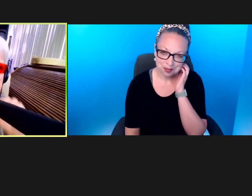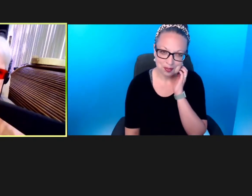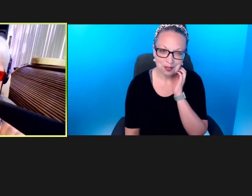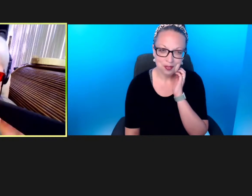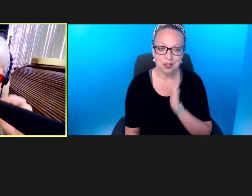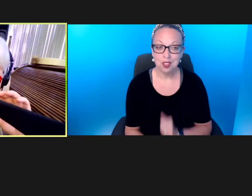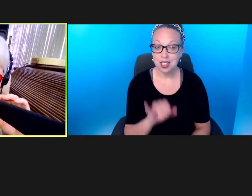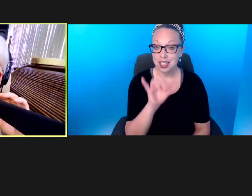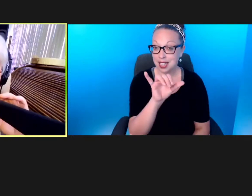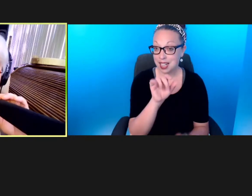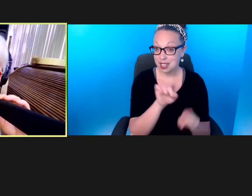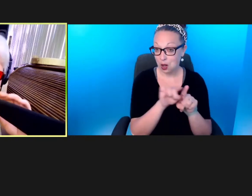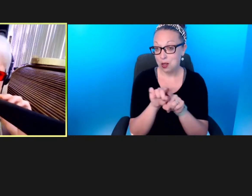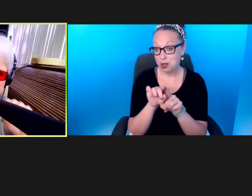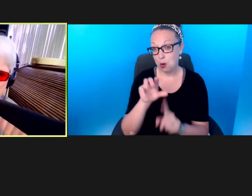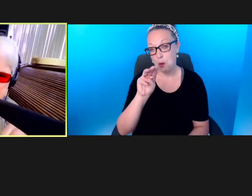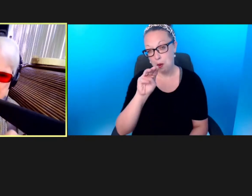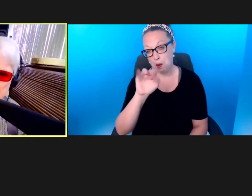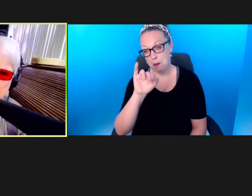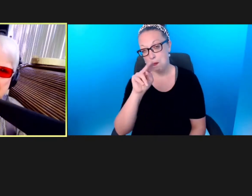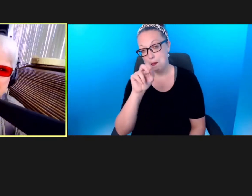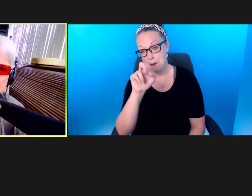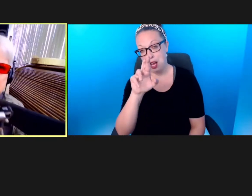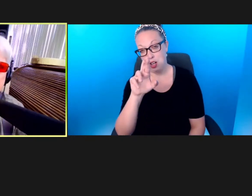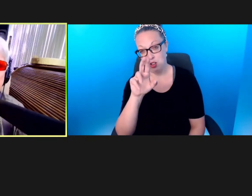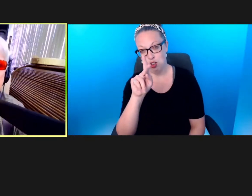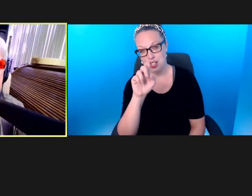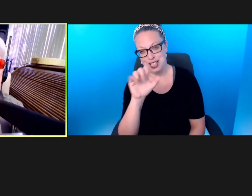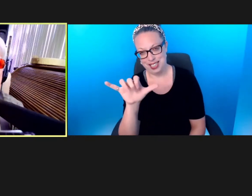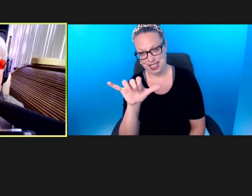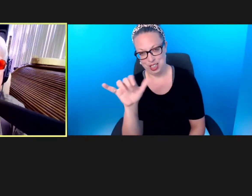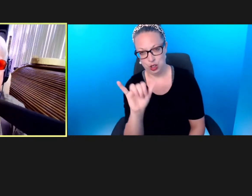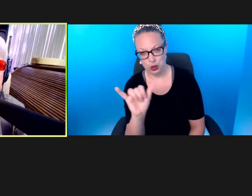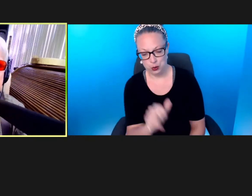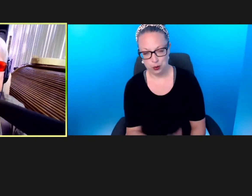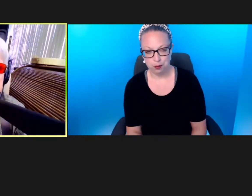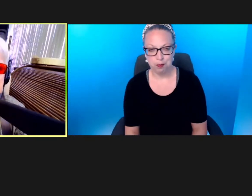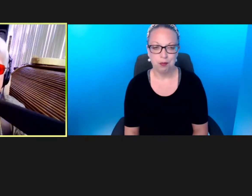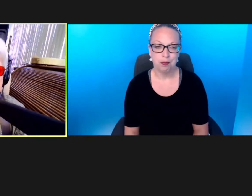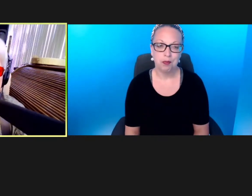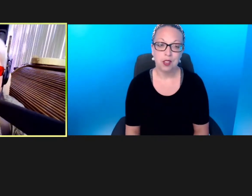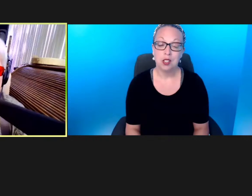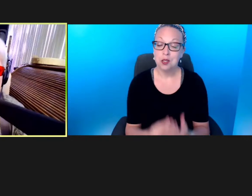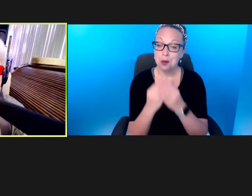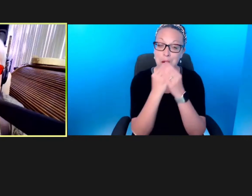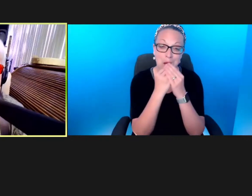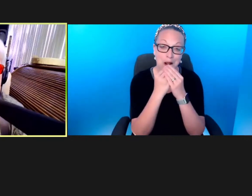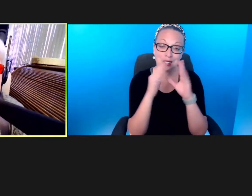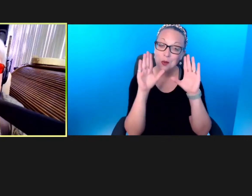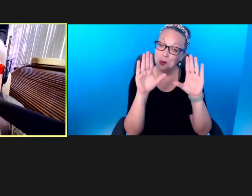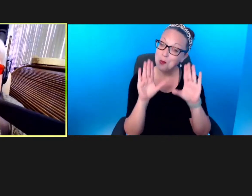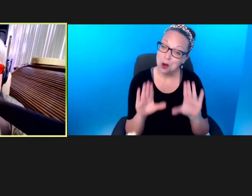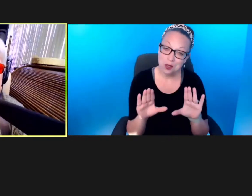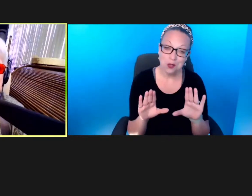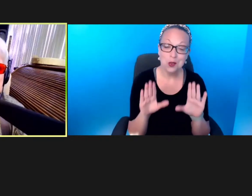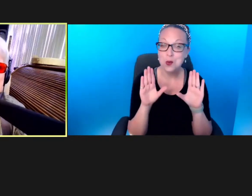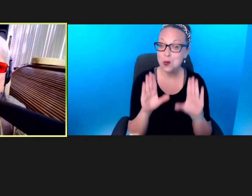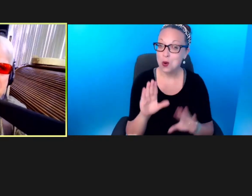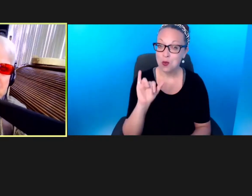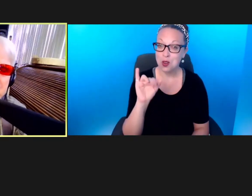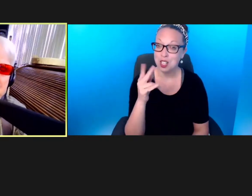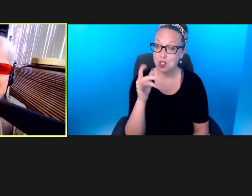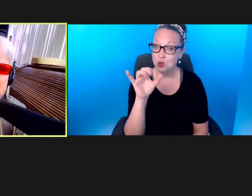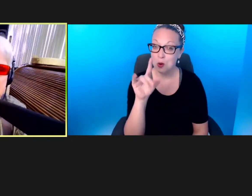this is also a minor key harmonica, a Lee Oscar harmonica. So harmonicas are great. They're wonderful instruments, and I